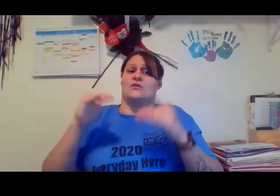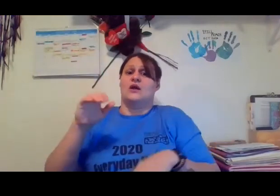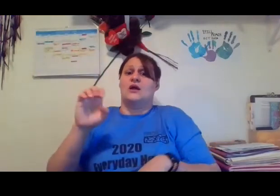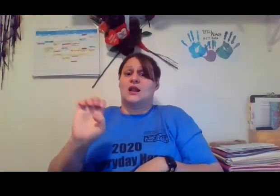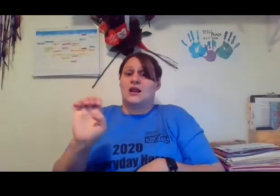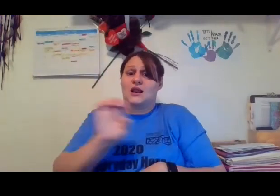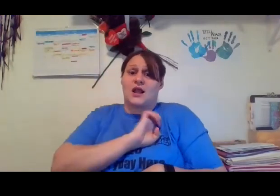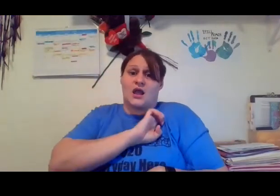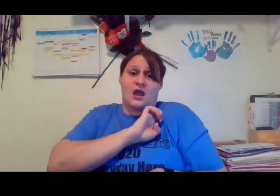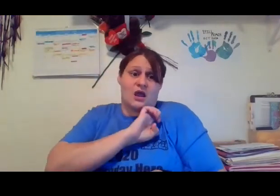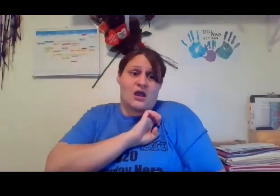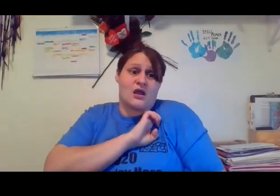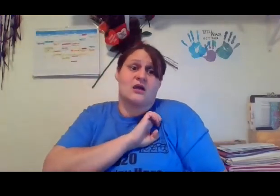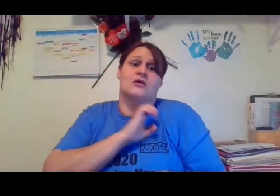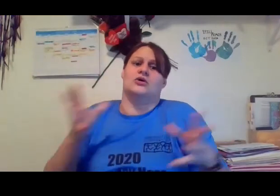home into the home.